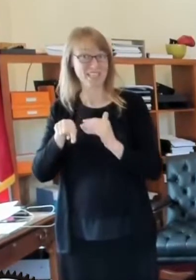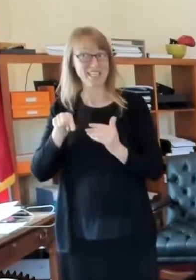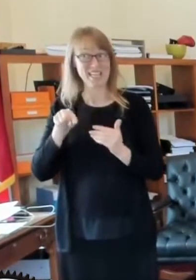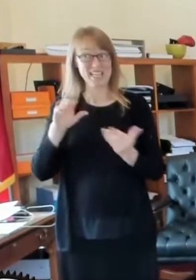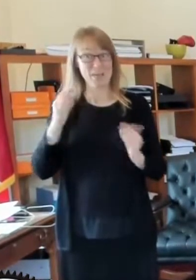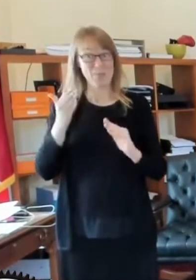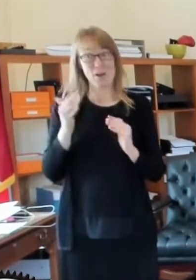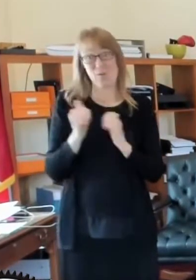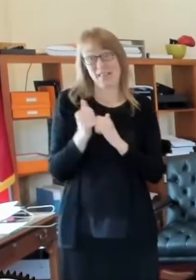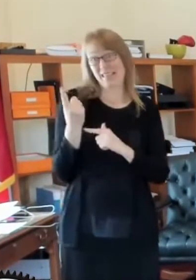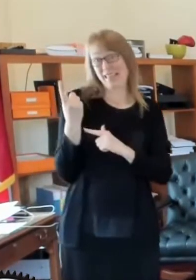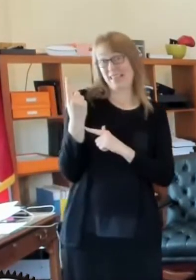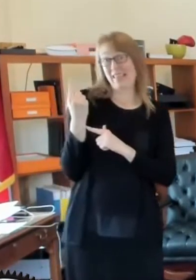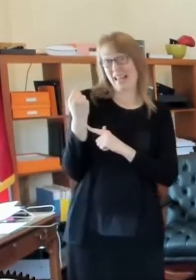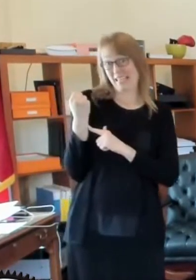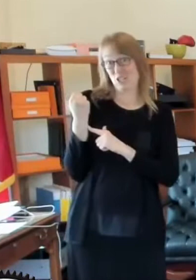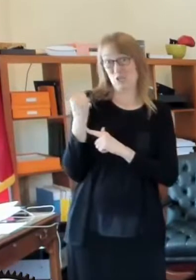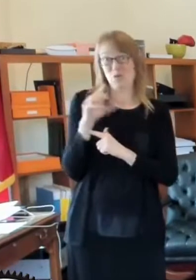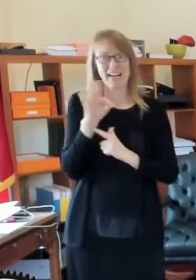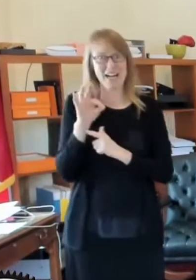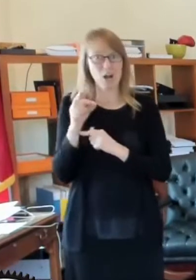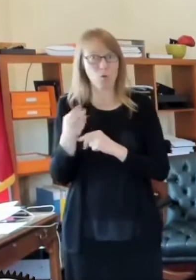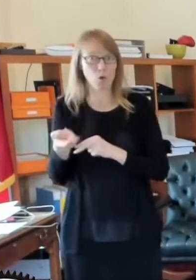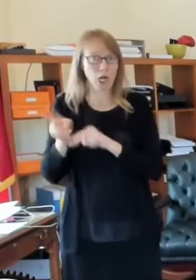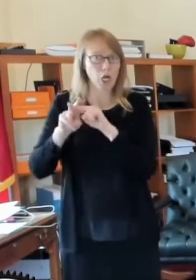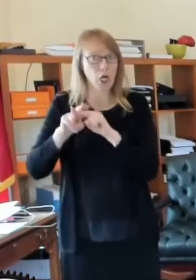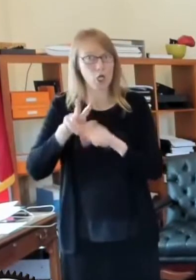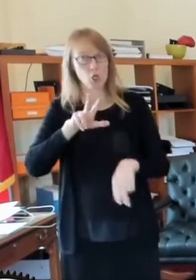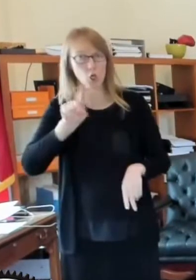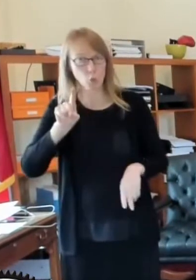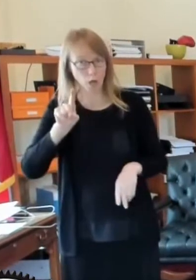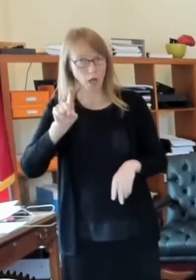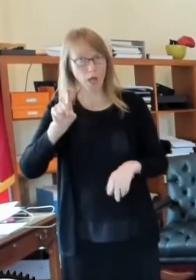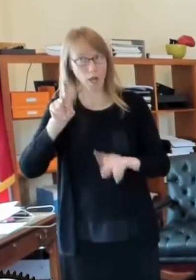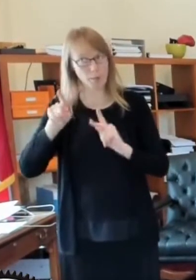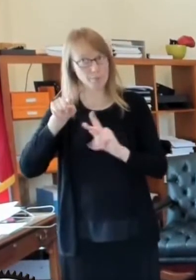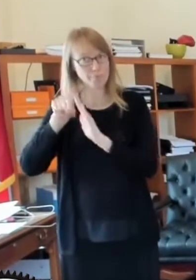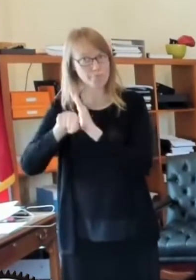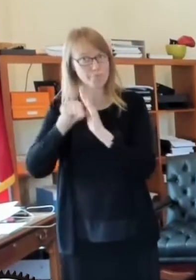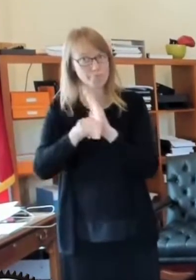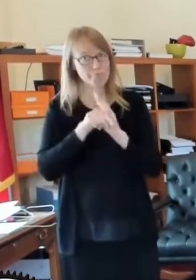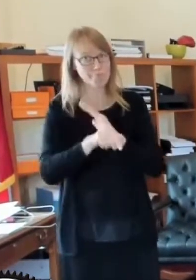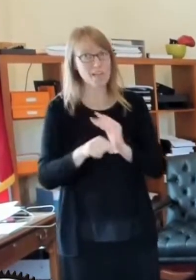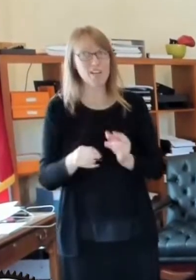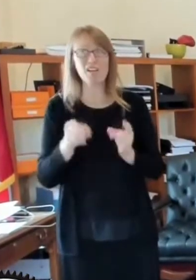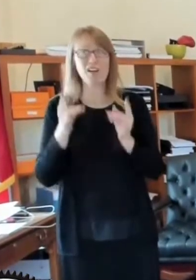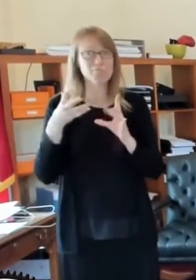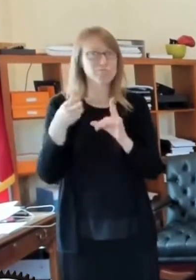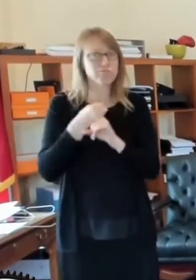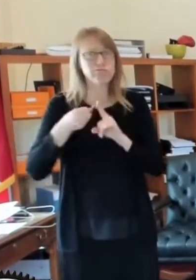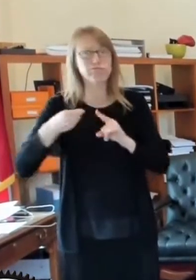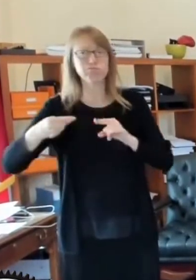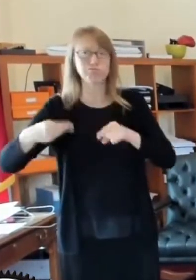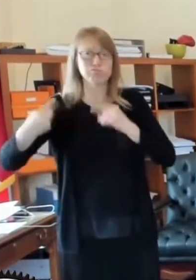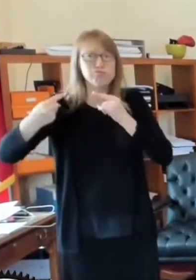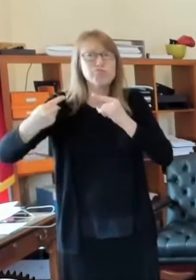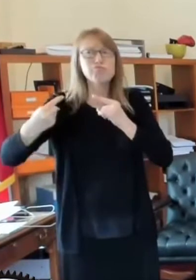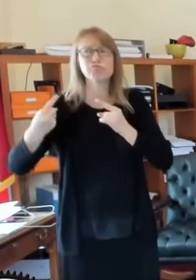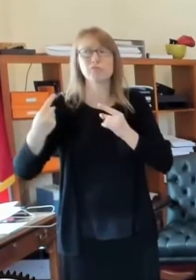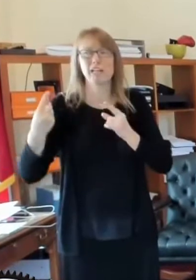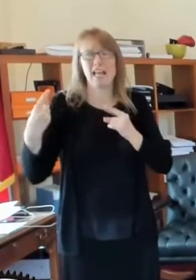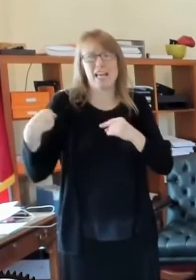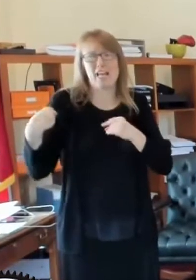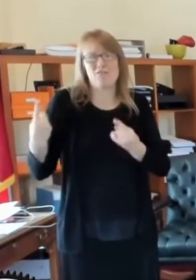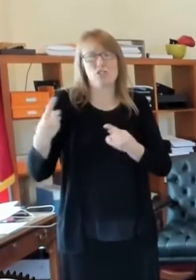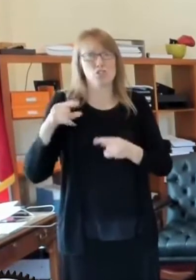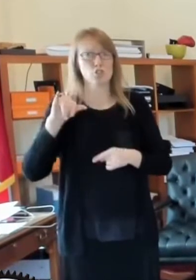so we're up 31. This is the violence that has been happening in our community since around the 1st